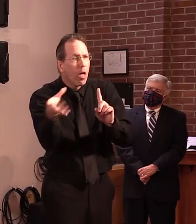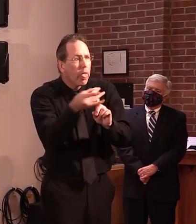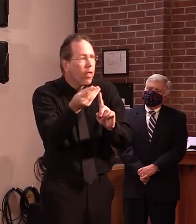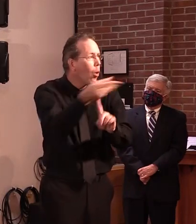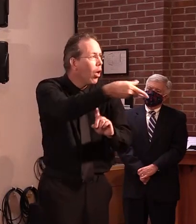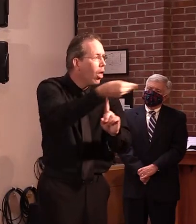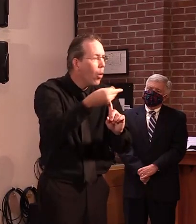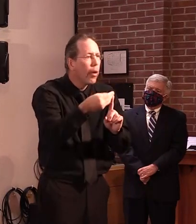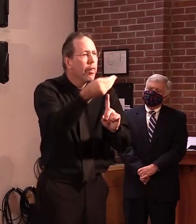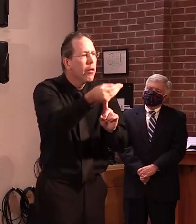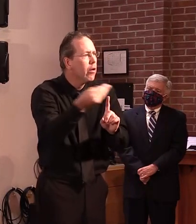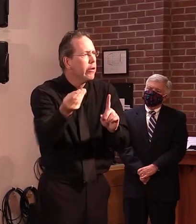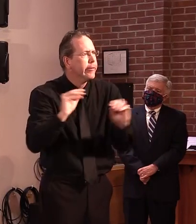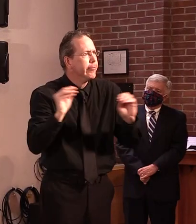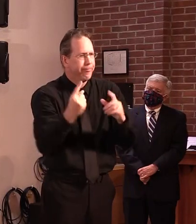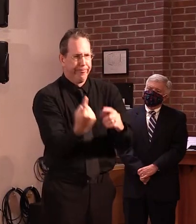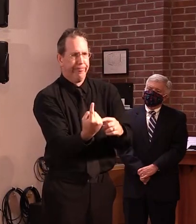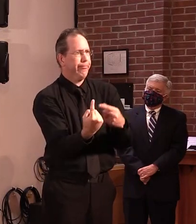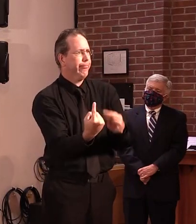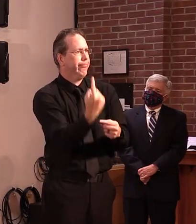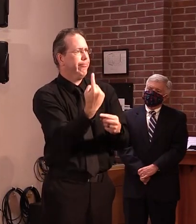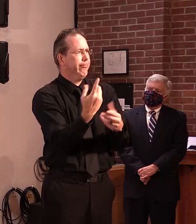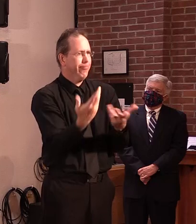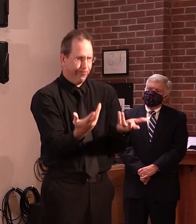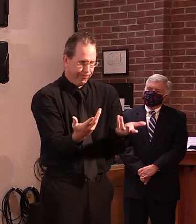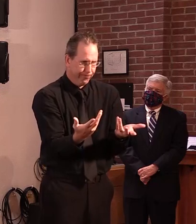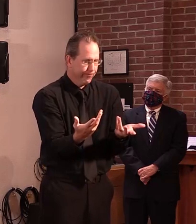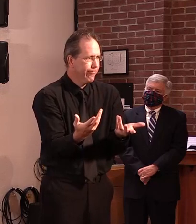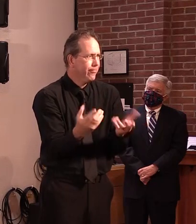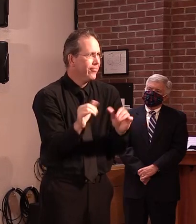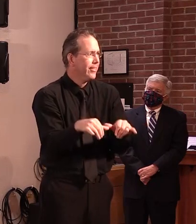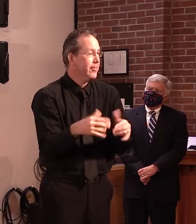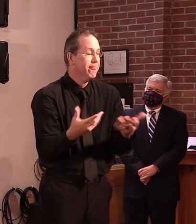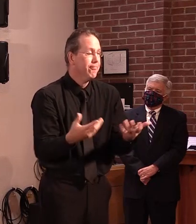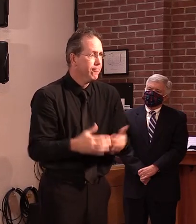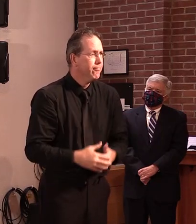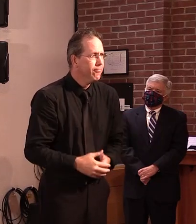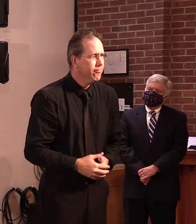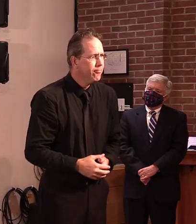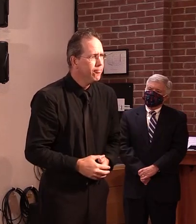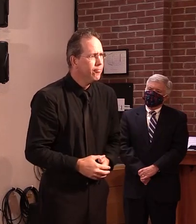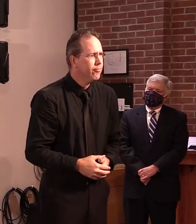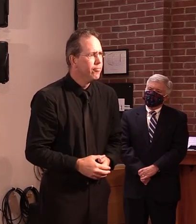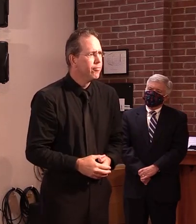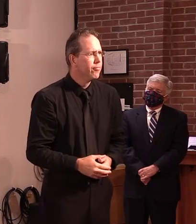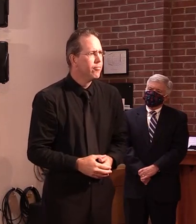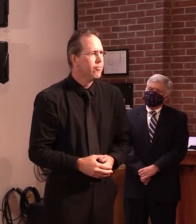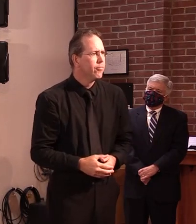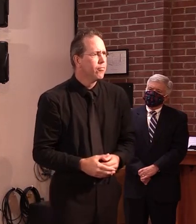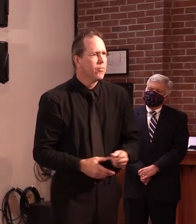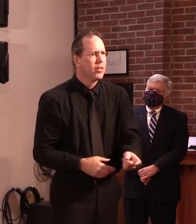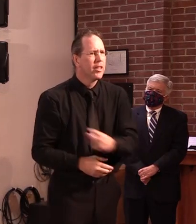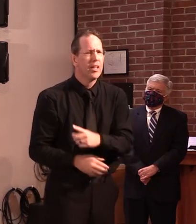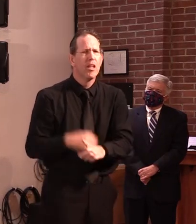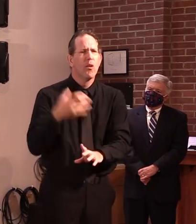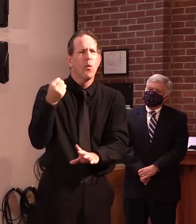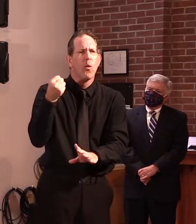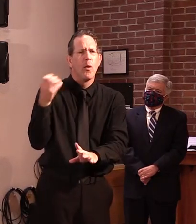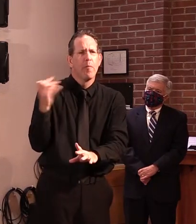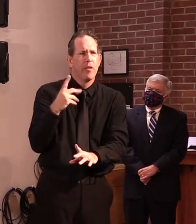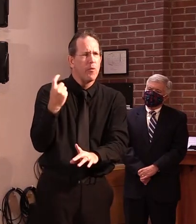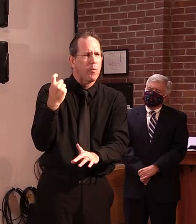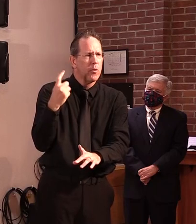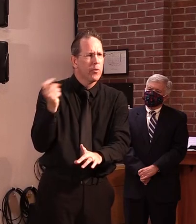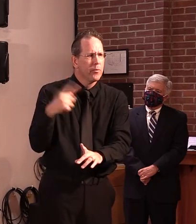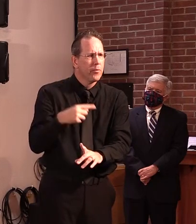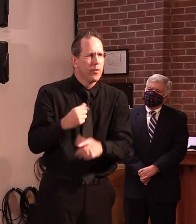question. Thank you. I have one other question, which is also a follow-up. I'm